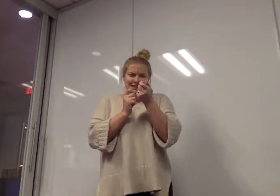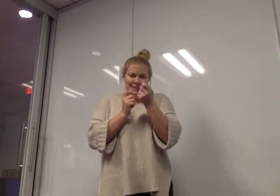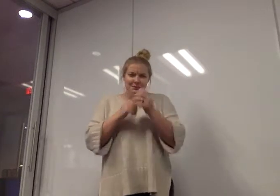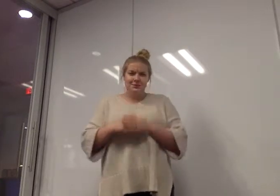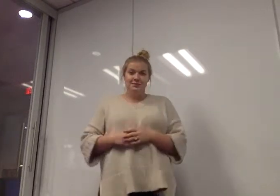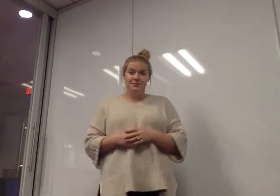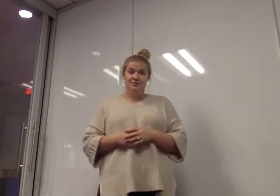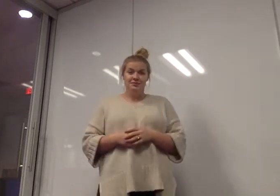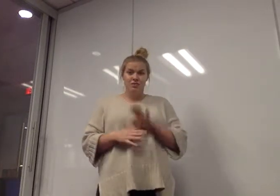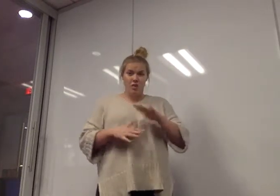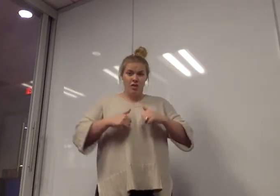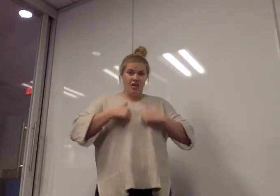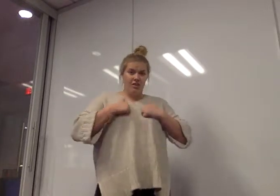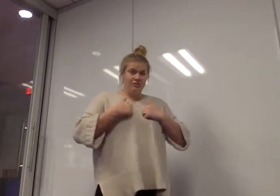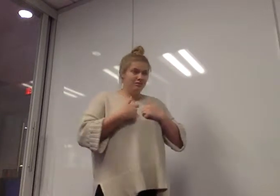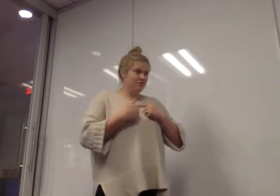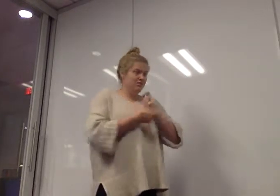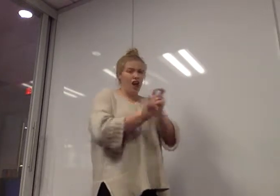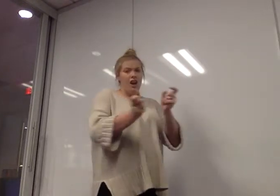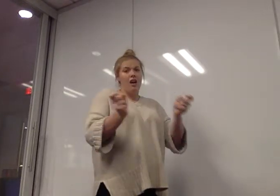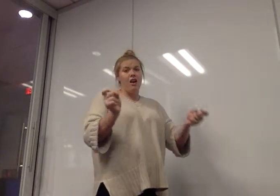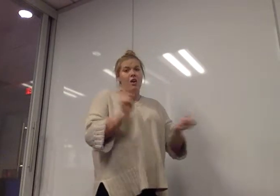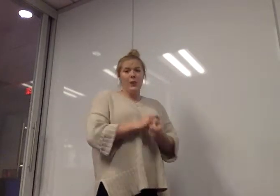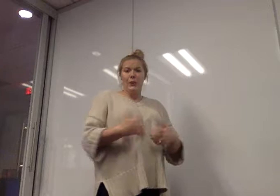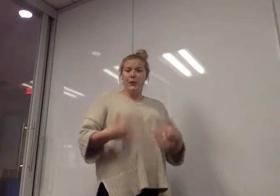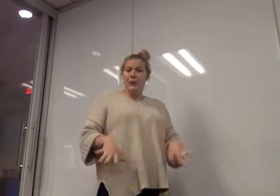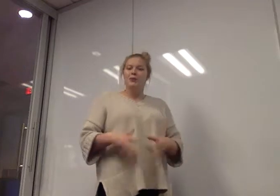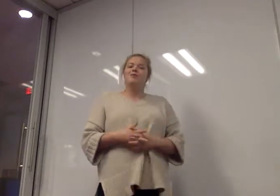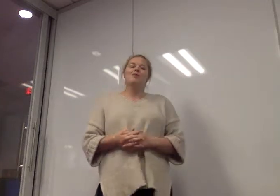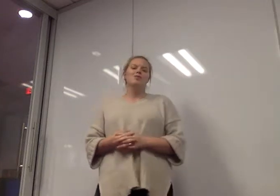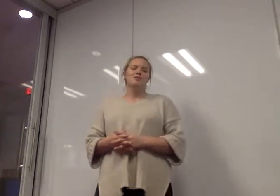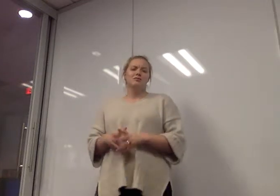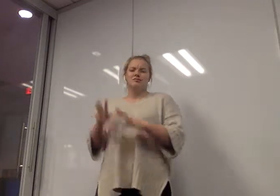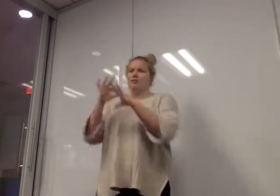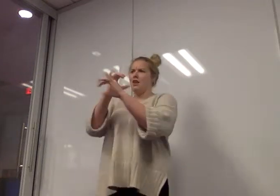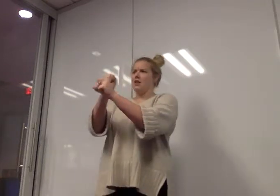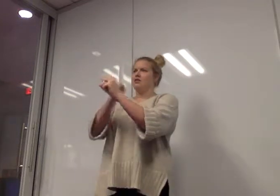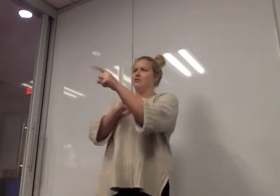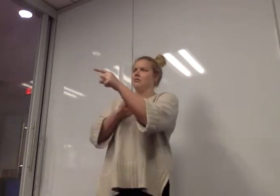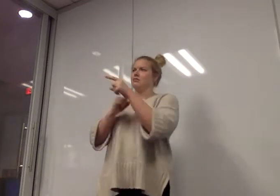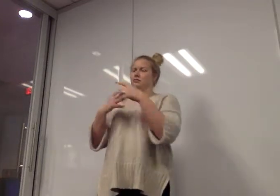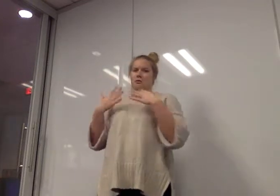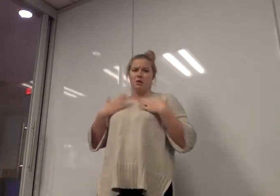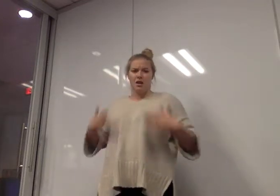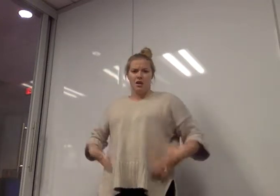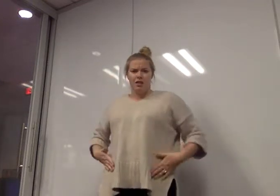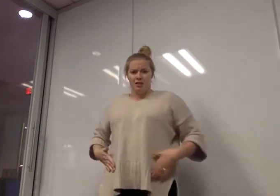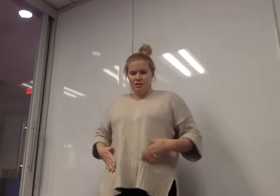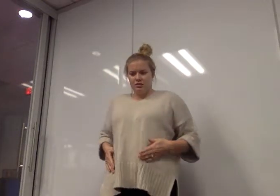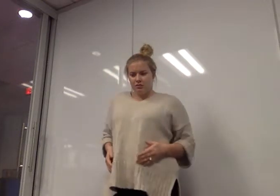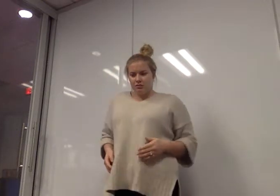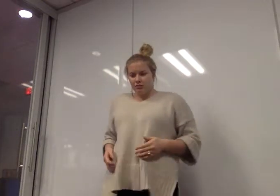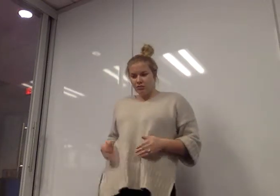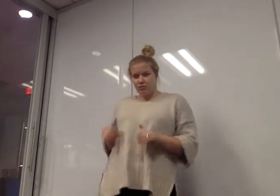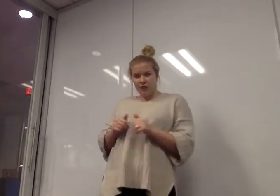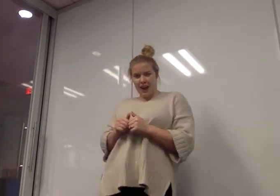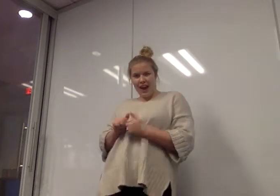life unfolds. So we're really fascinated with body language, and we're particularly